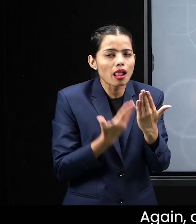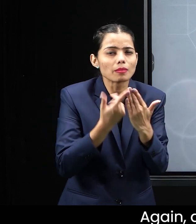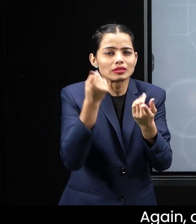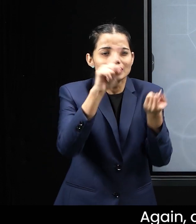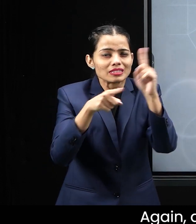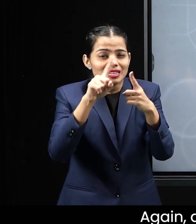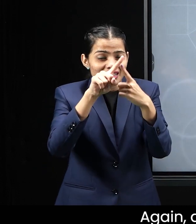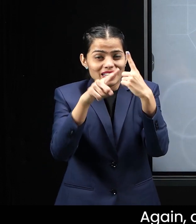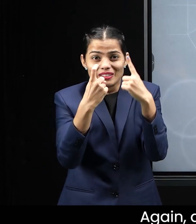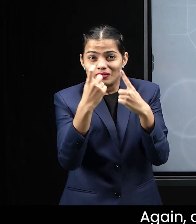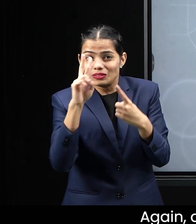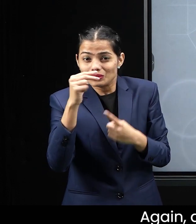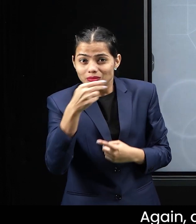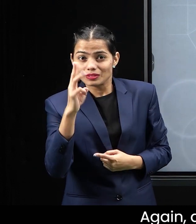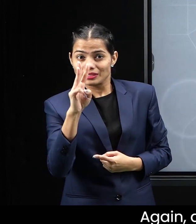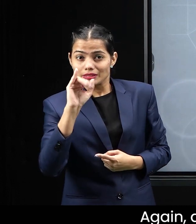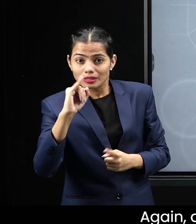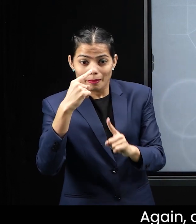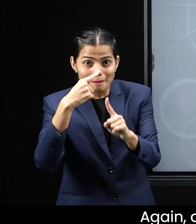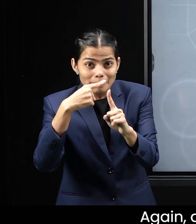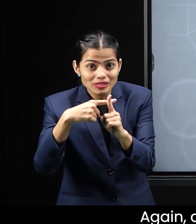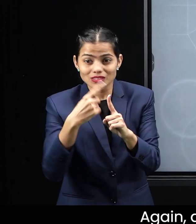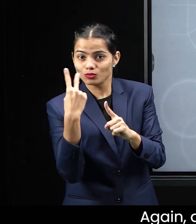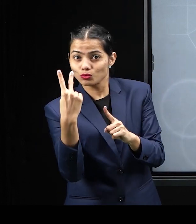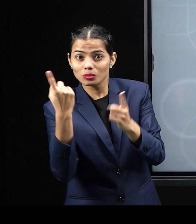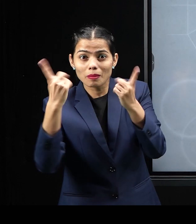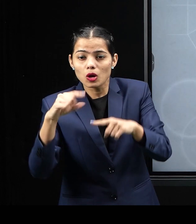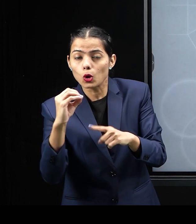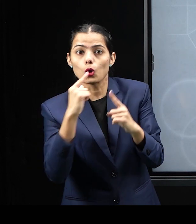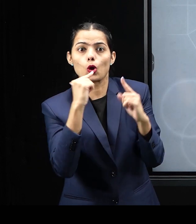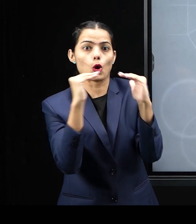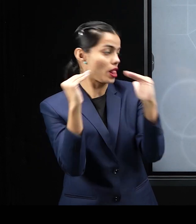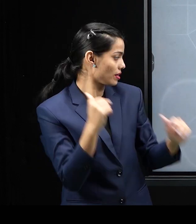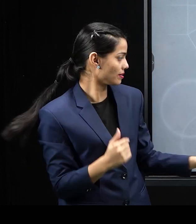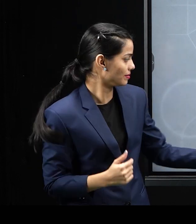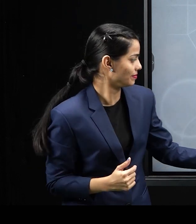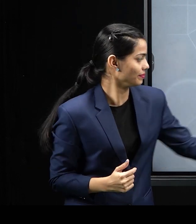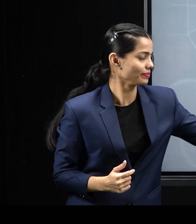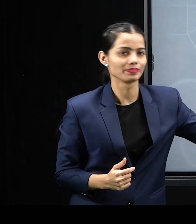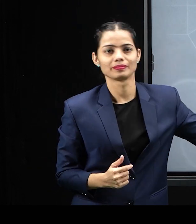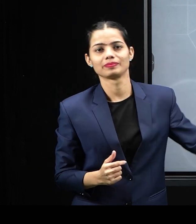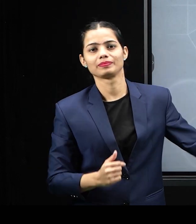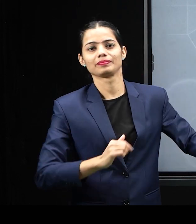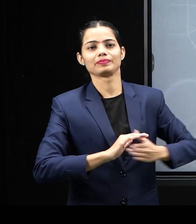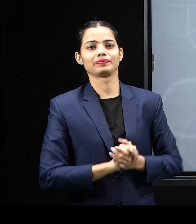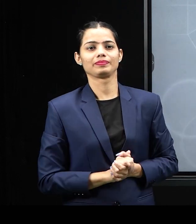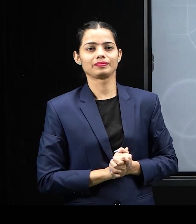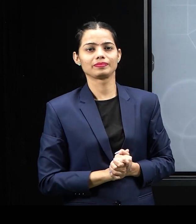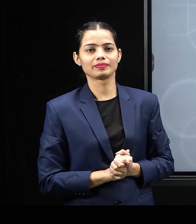Again, applying Euclid's division algorithm, 72 is equal to 36 into 2 plus